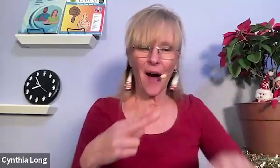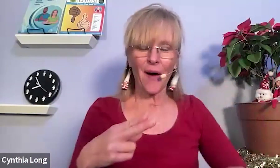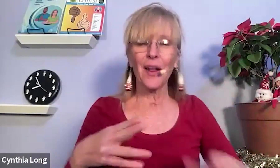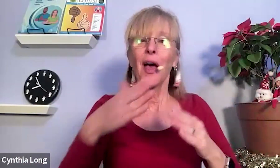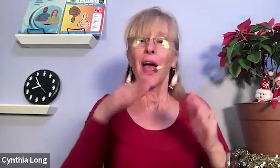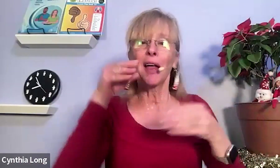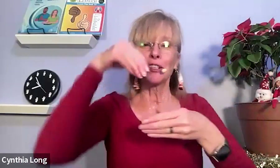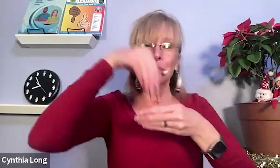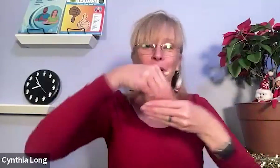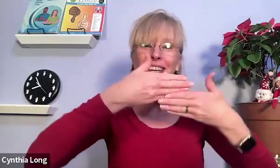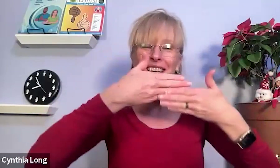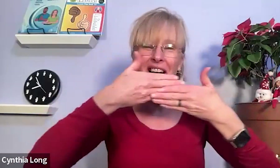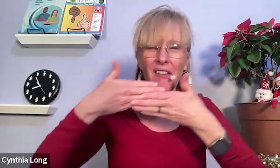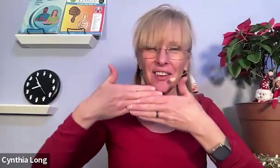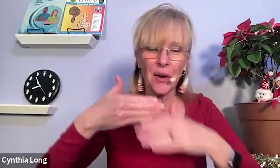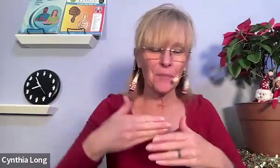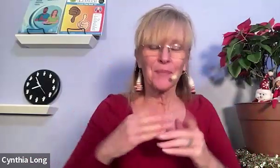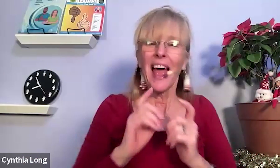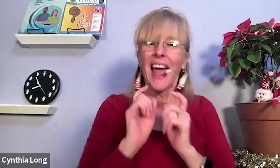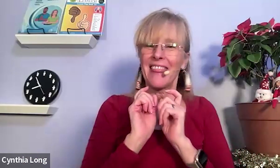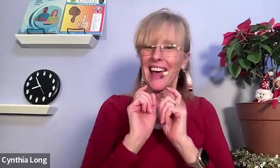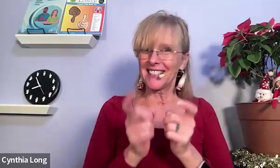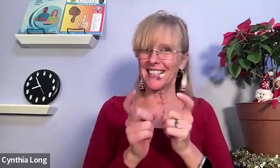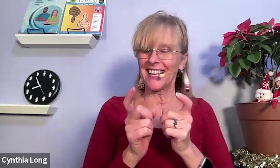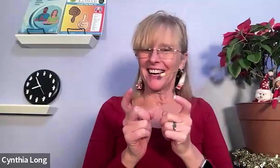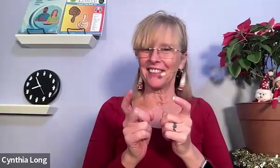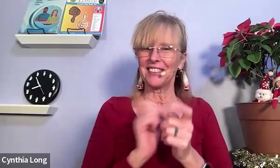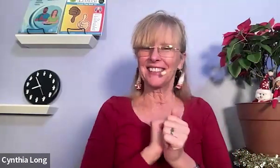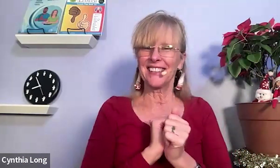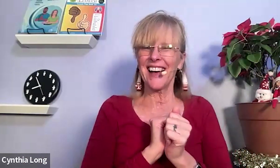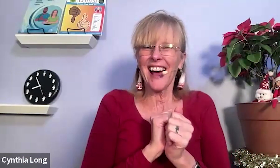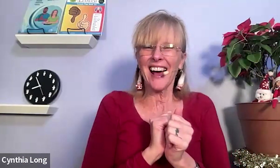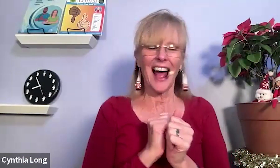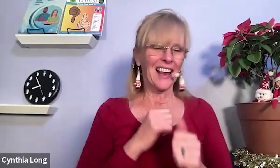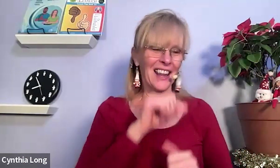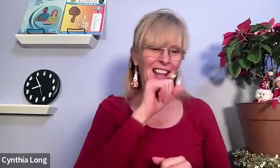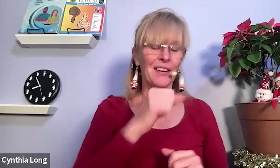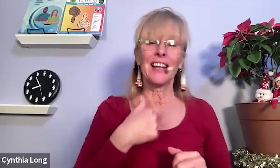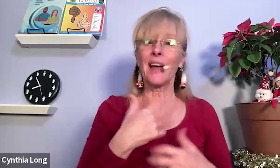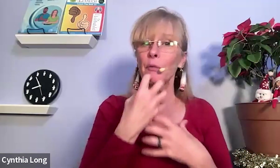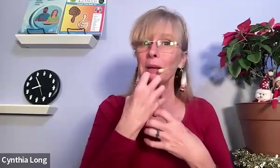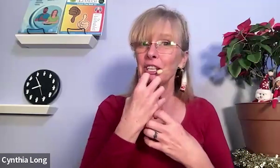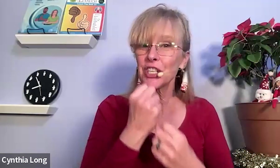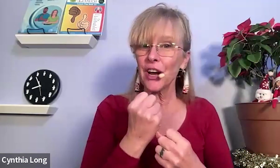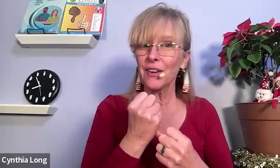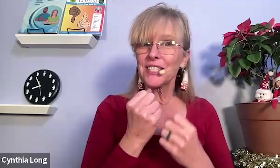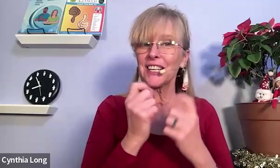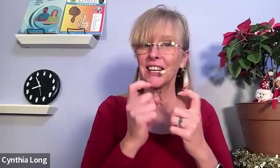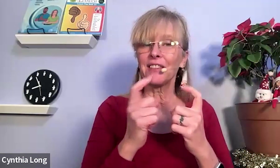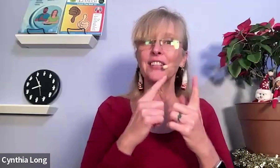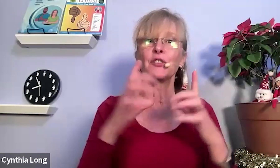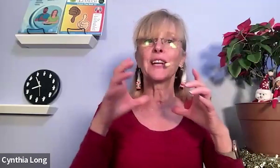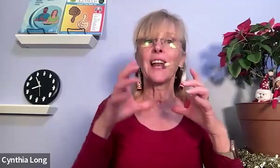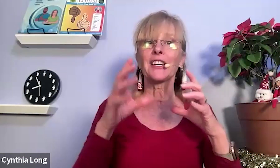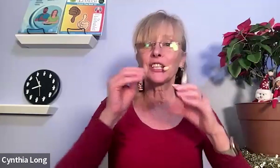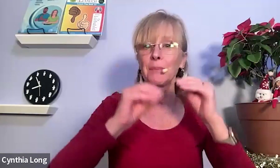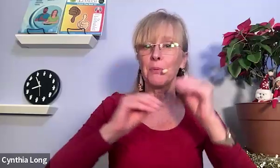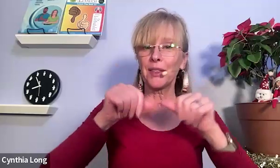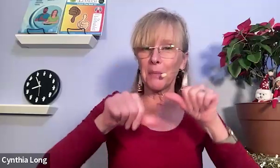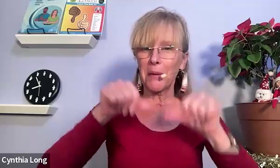out and just put it in an envelope, and that is a gift. I love it. And that will be a cherished gift that you can actually put the